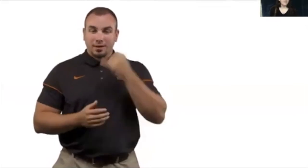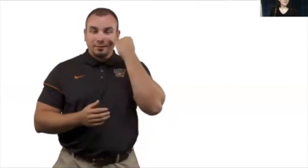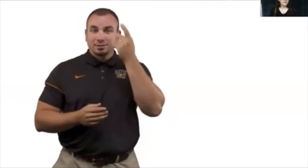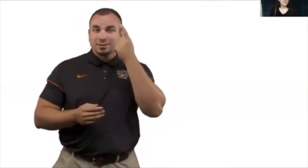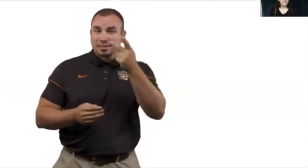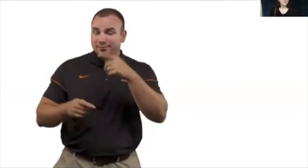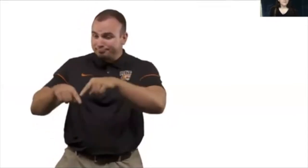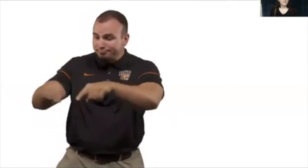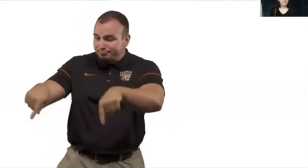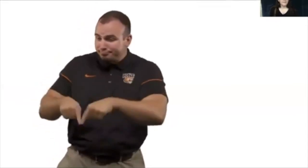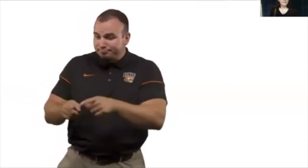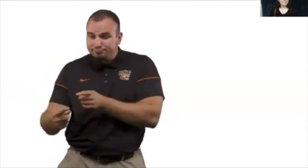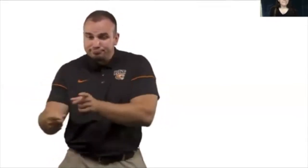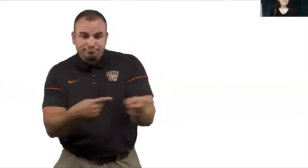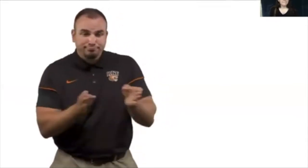people.